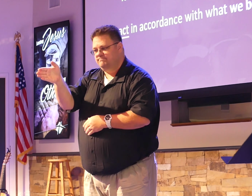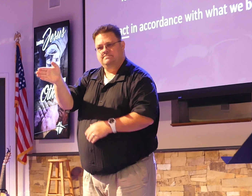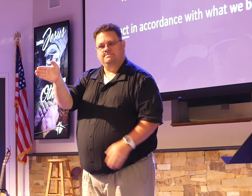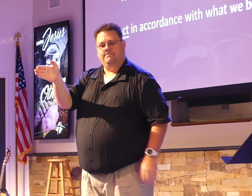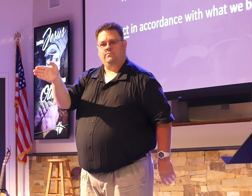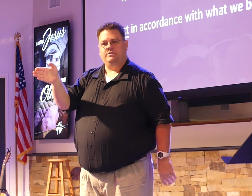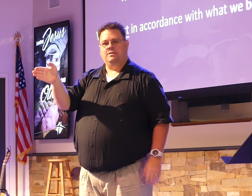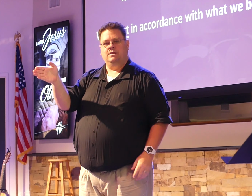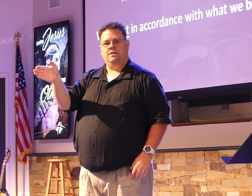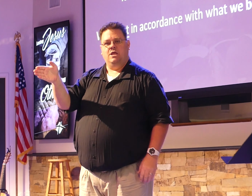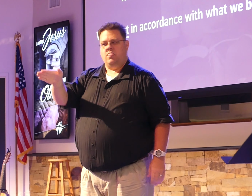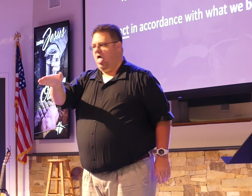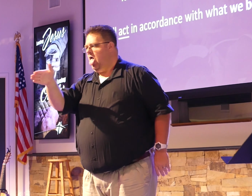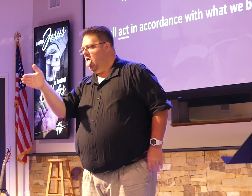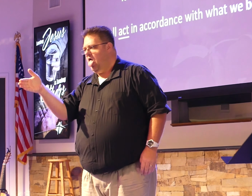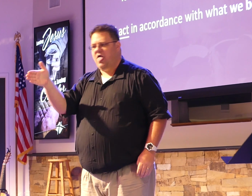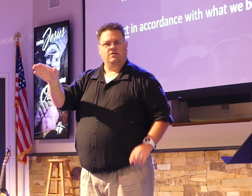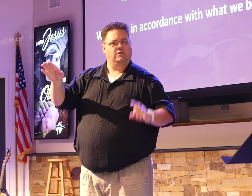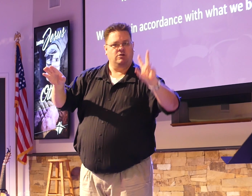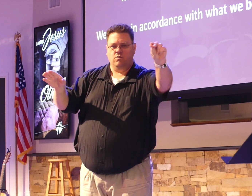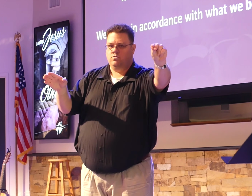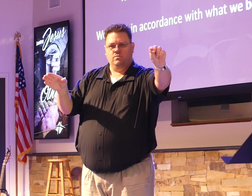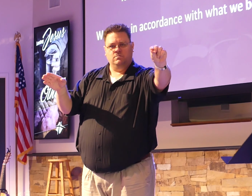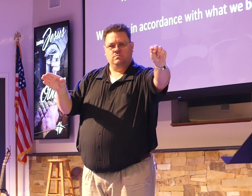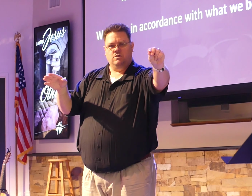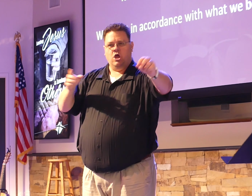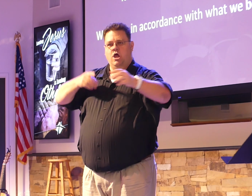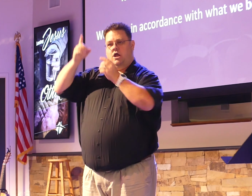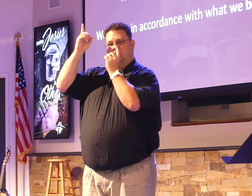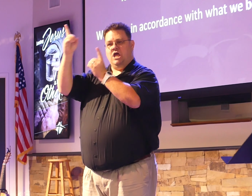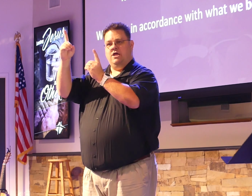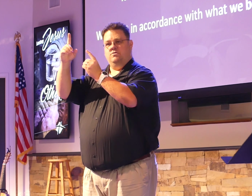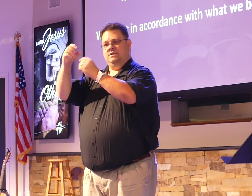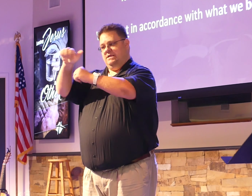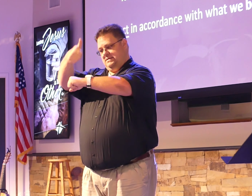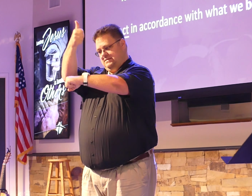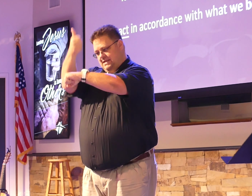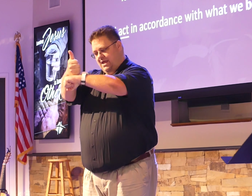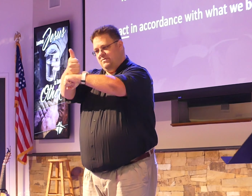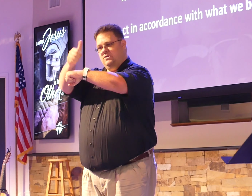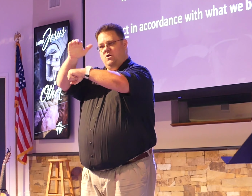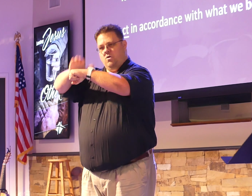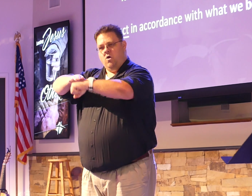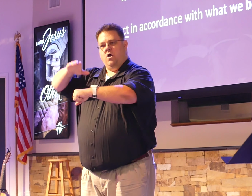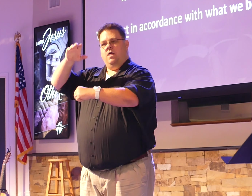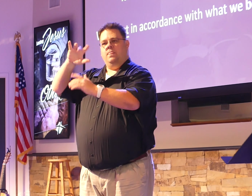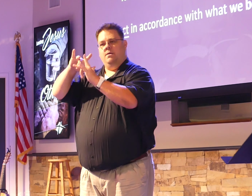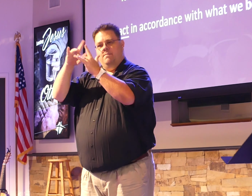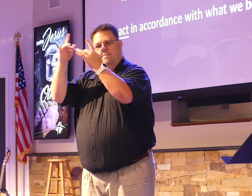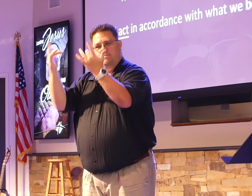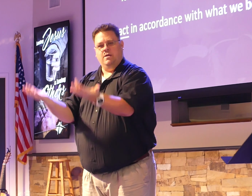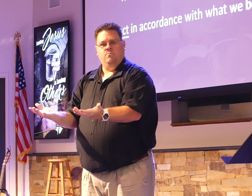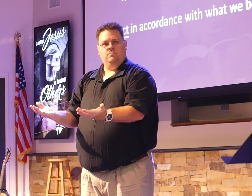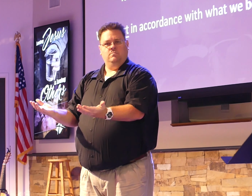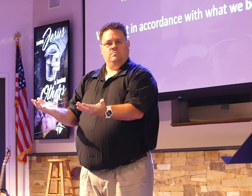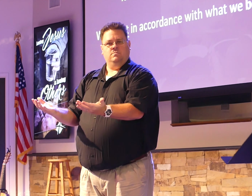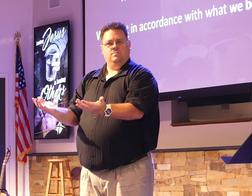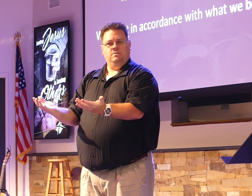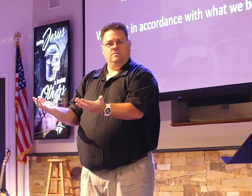And we have to base our doctrine, our belief system, on the Word of God. Are you all